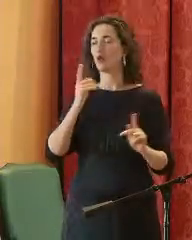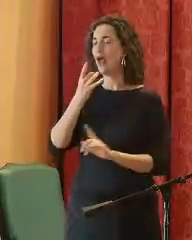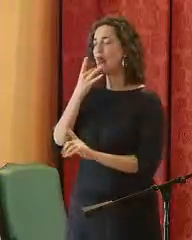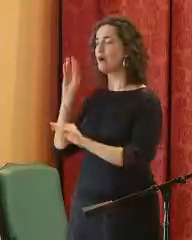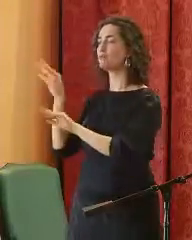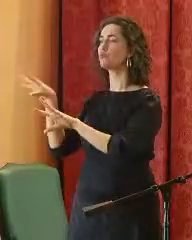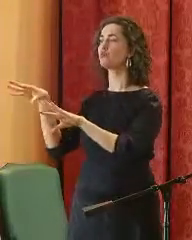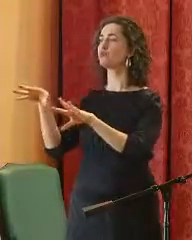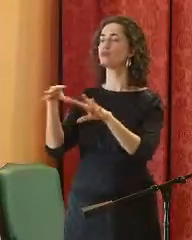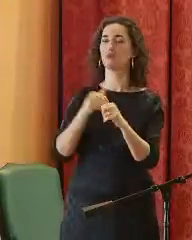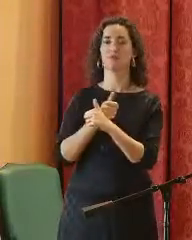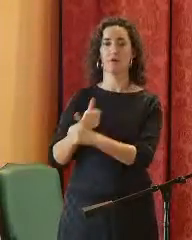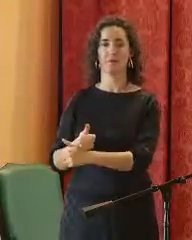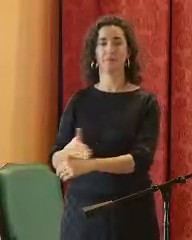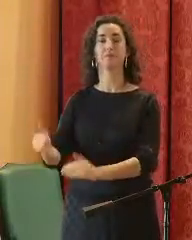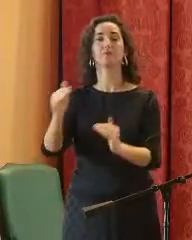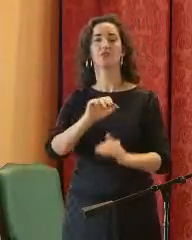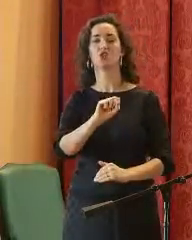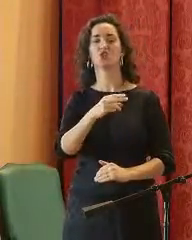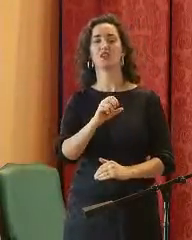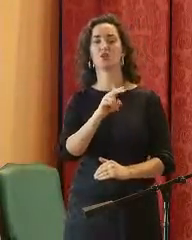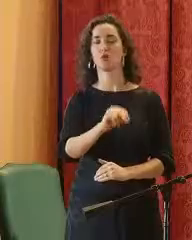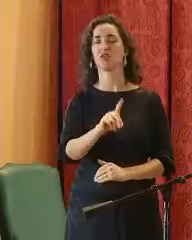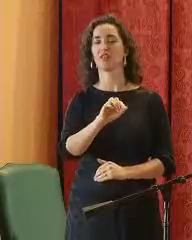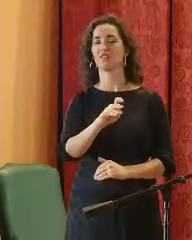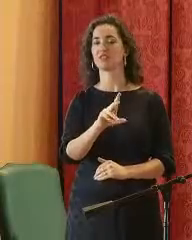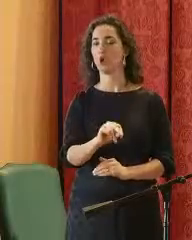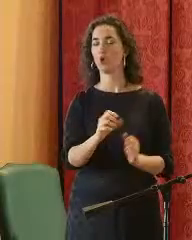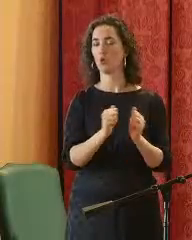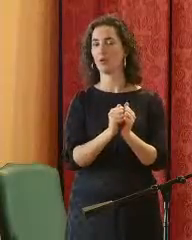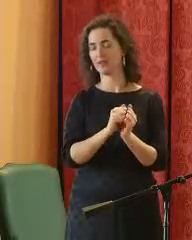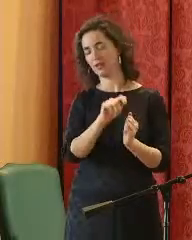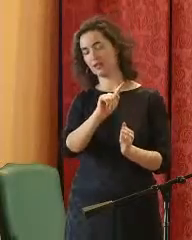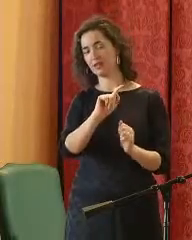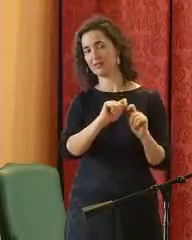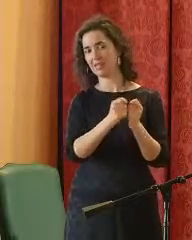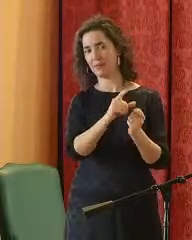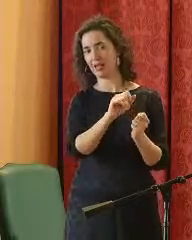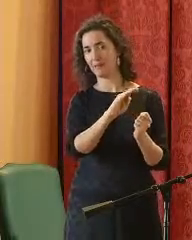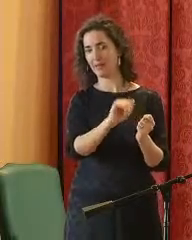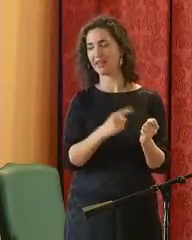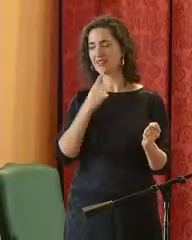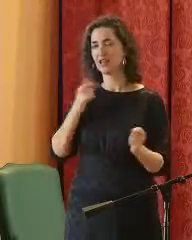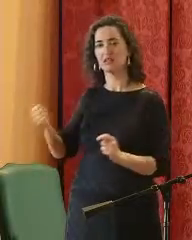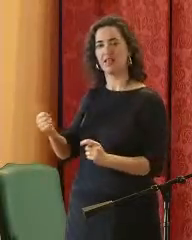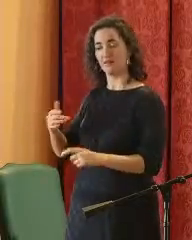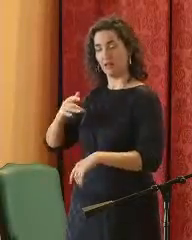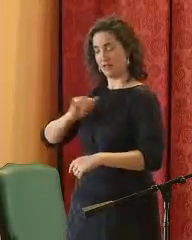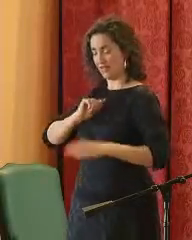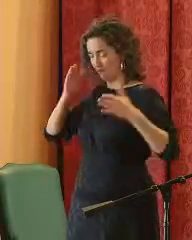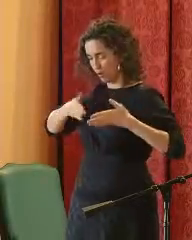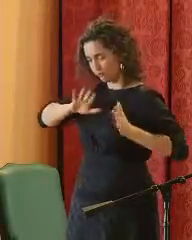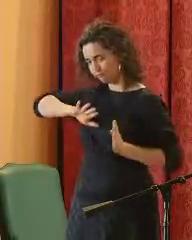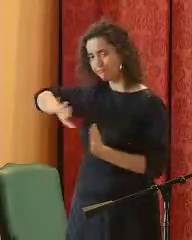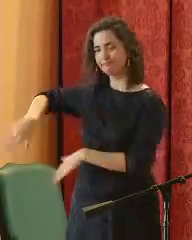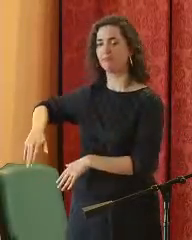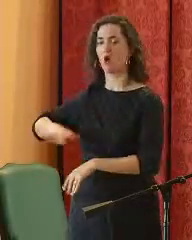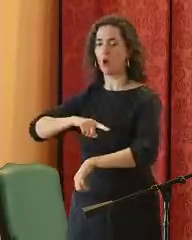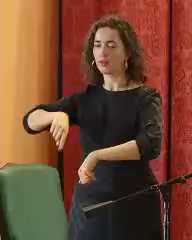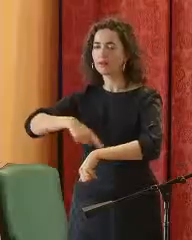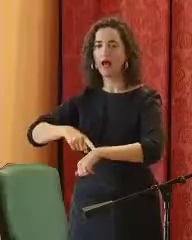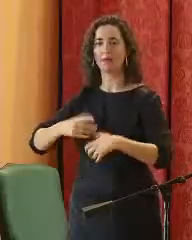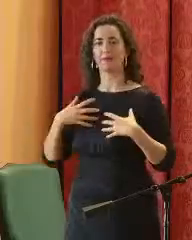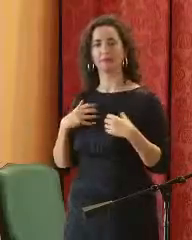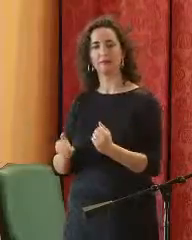Sharon DeVasco with Team Dynamics said Kathy demonstrates selflessness by devoting her time, talents, and efforts to the